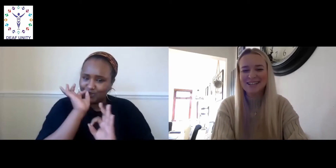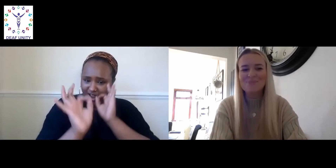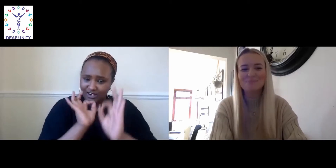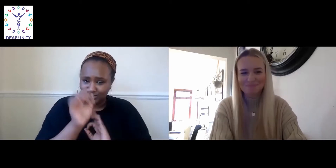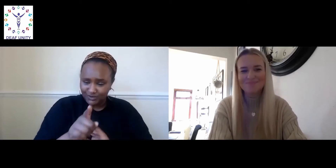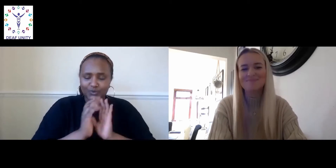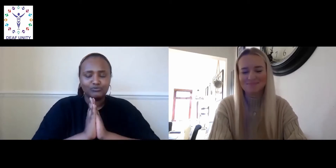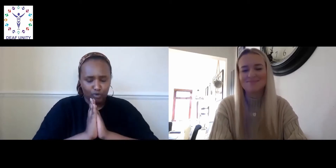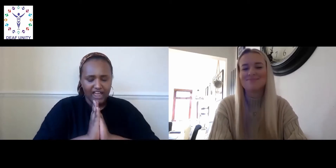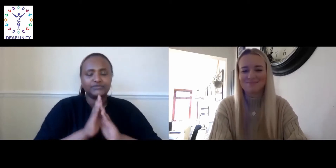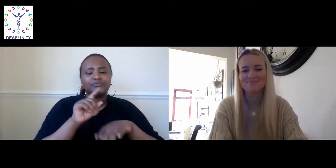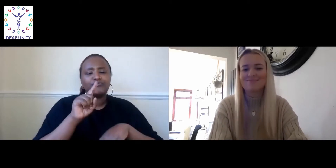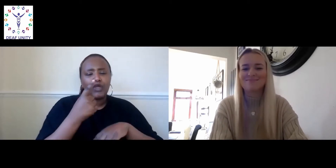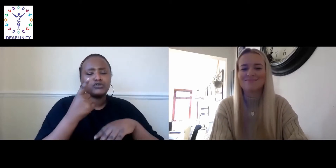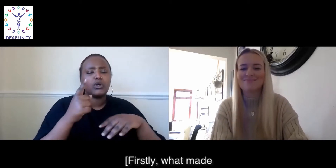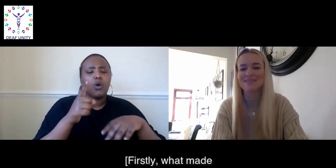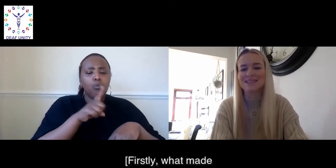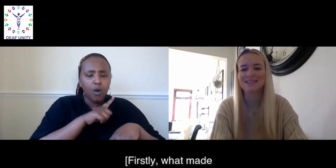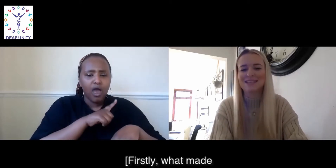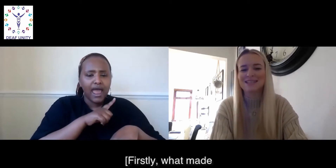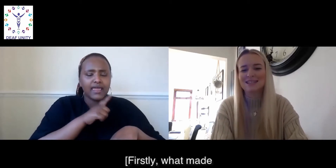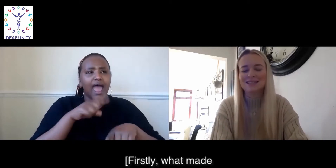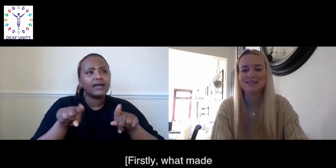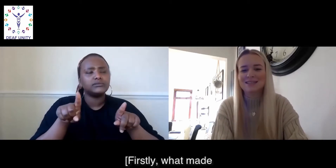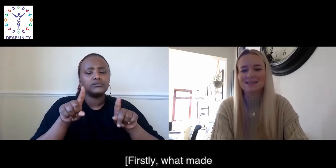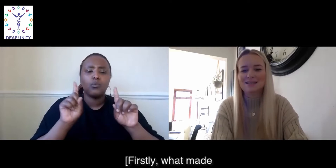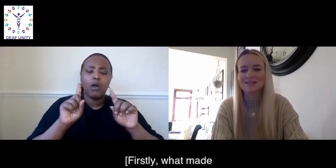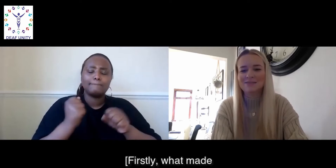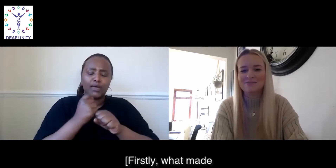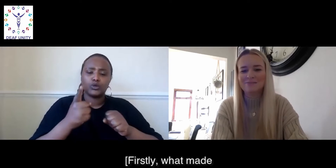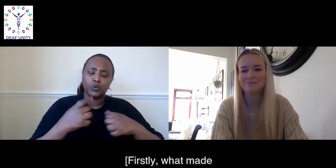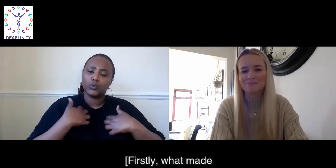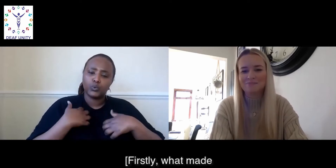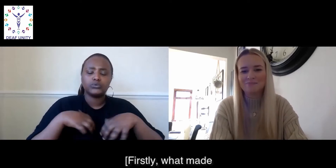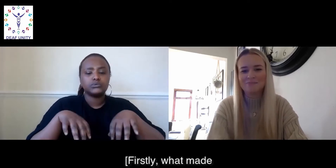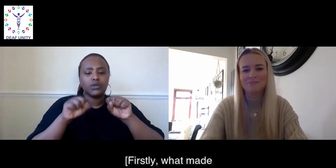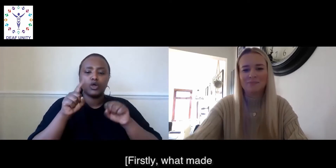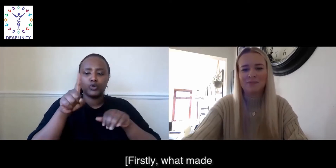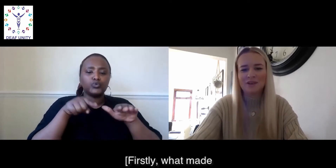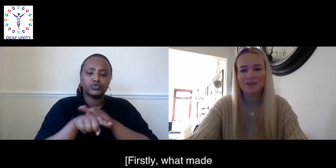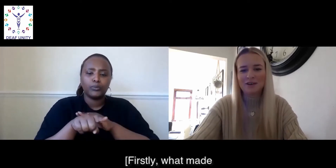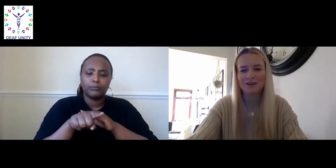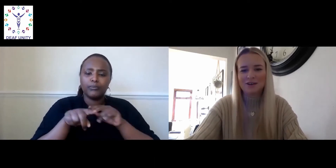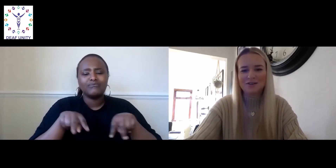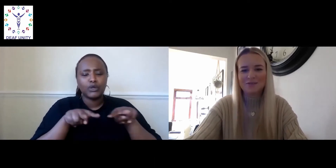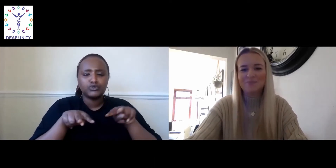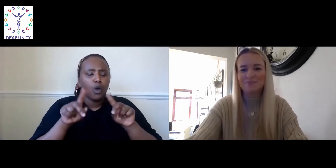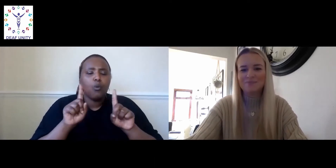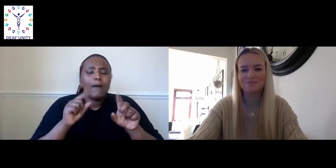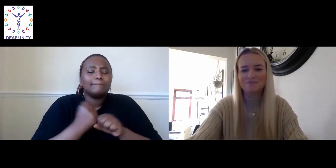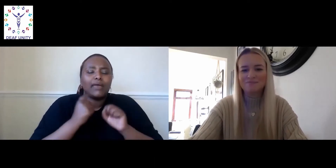So I have some questions to ask you. Firstly, why and what made you first interested in starting